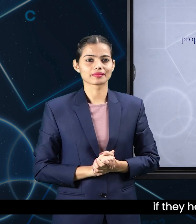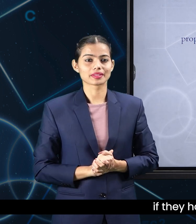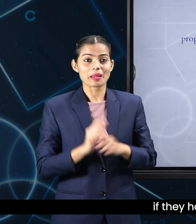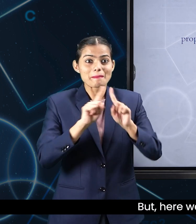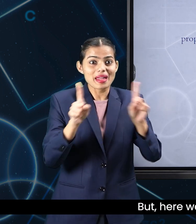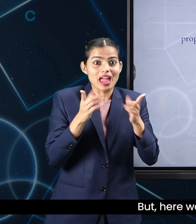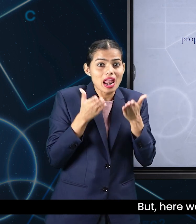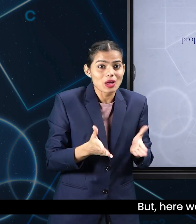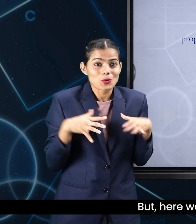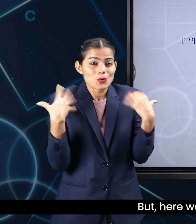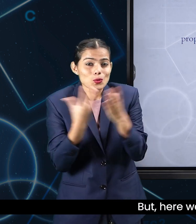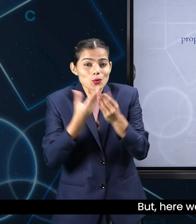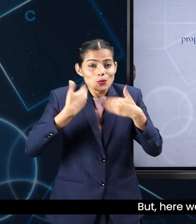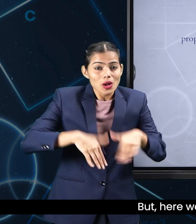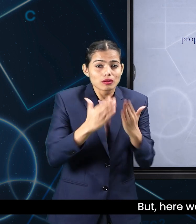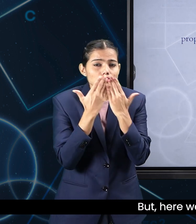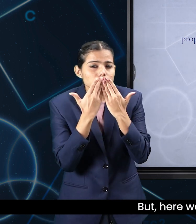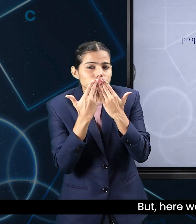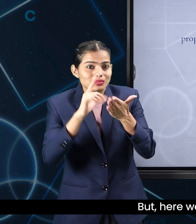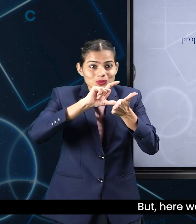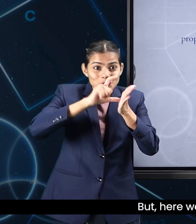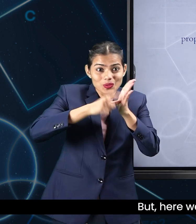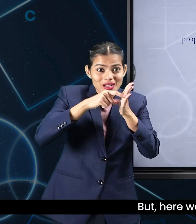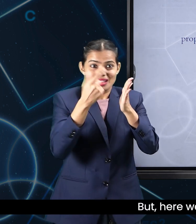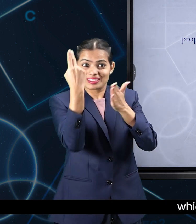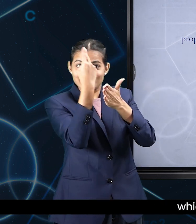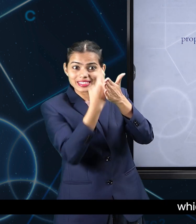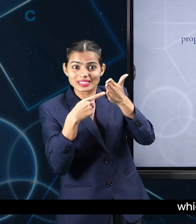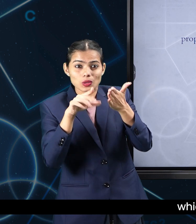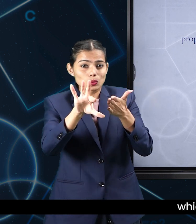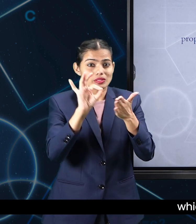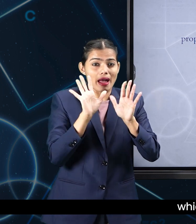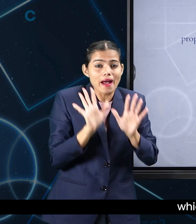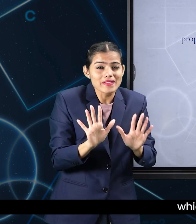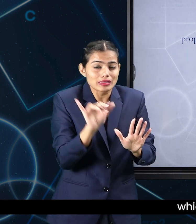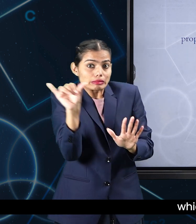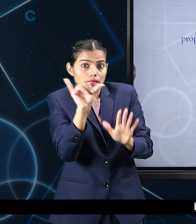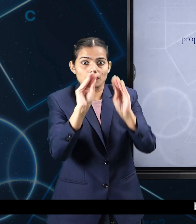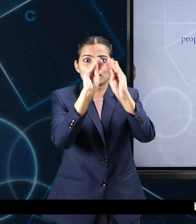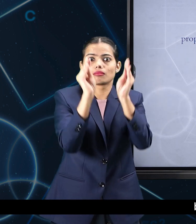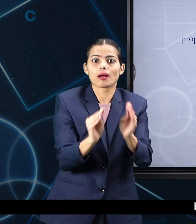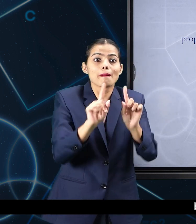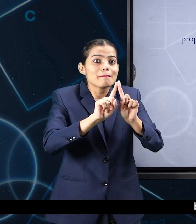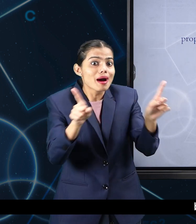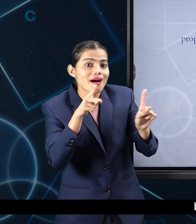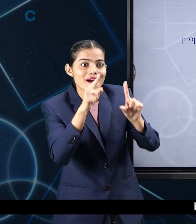But here, we shall study geometrical figures which have the same shape but proportional sizes.